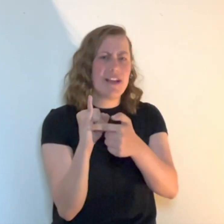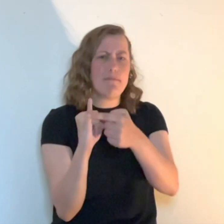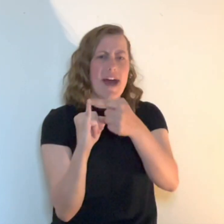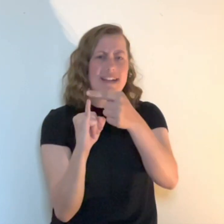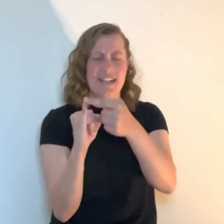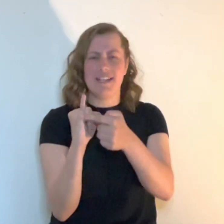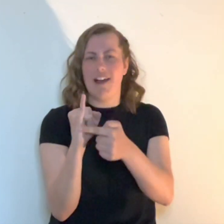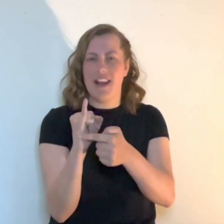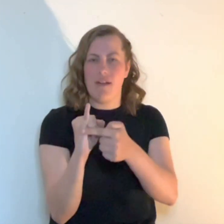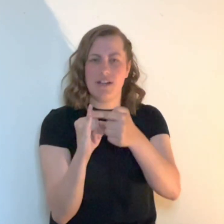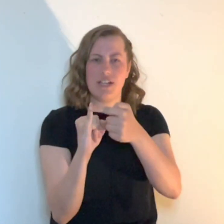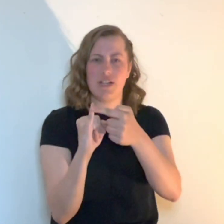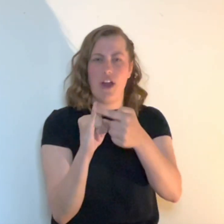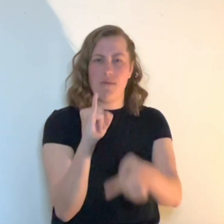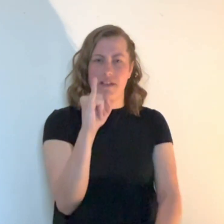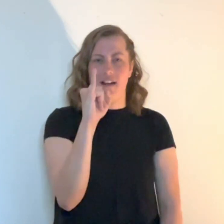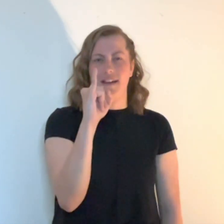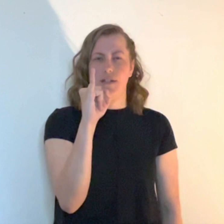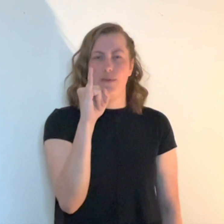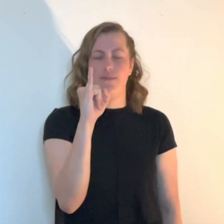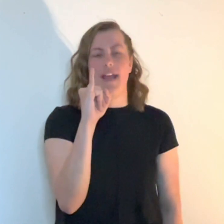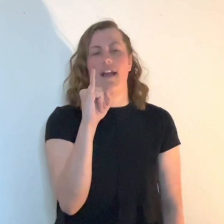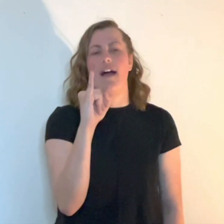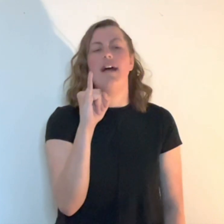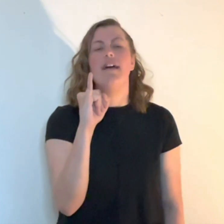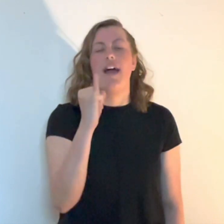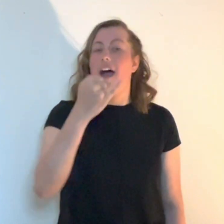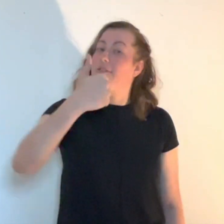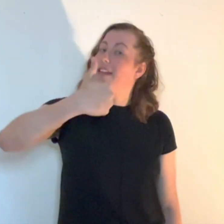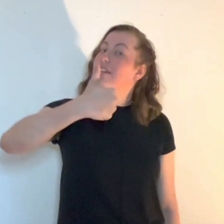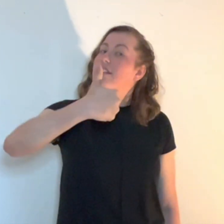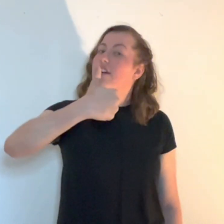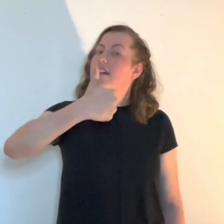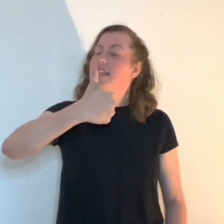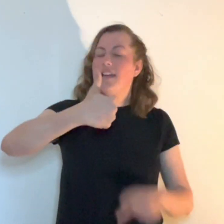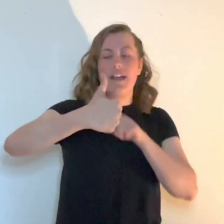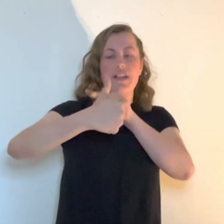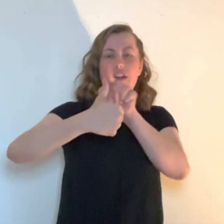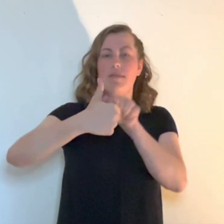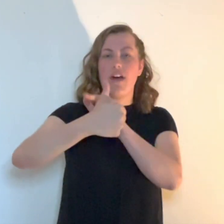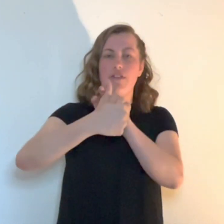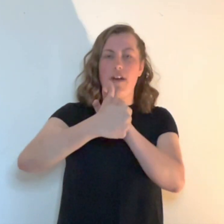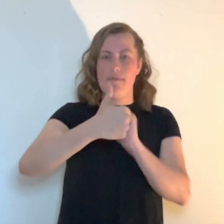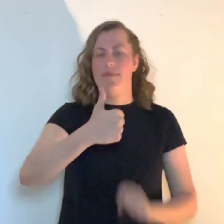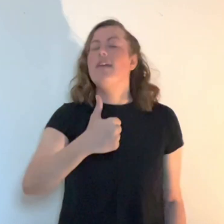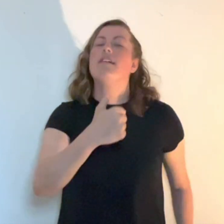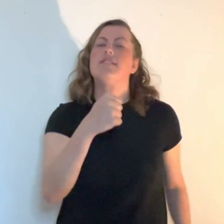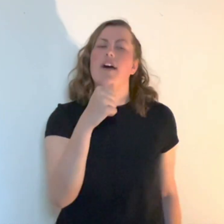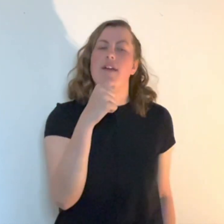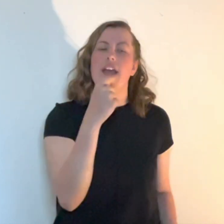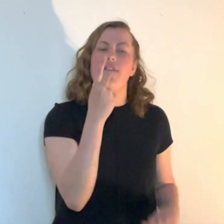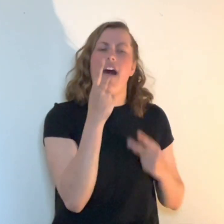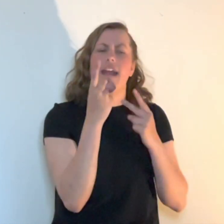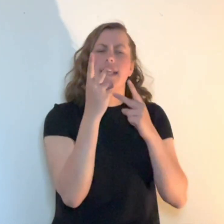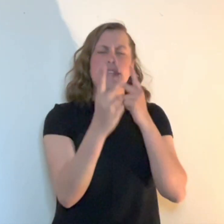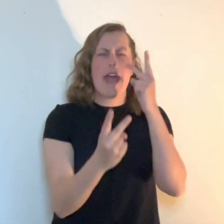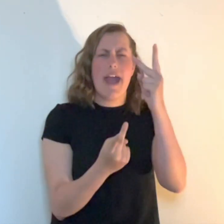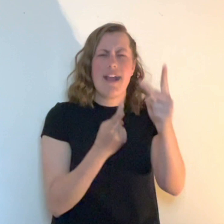bad in sign language is shown with our little finger Everything is good is shown with our thumb So if I sang